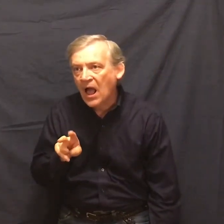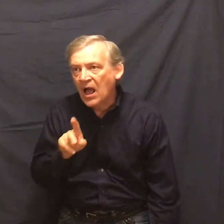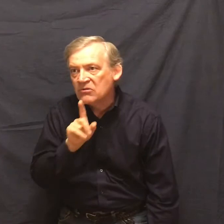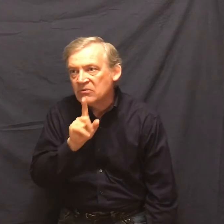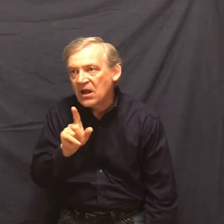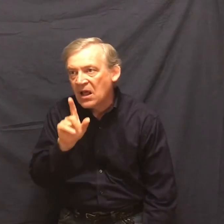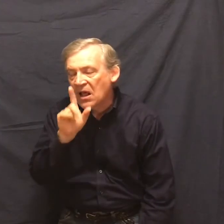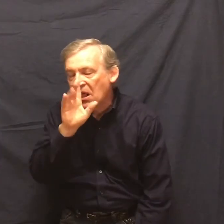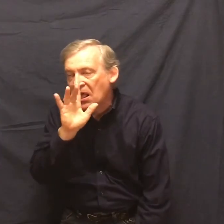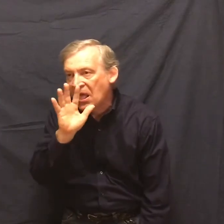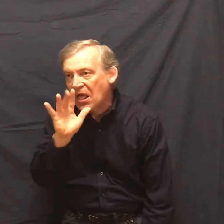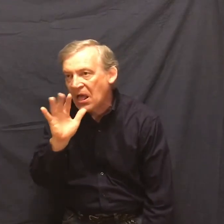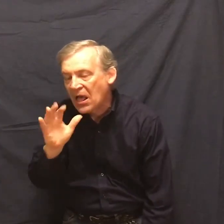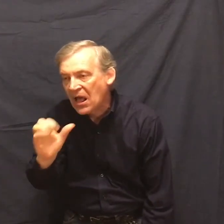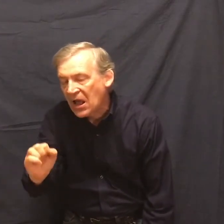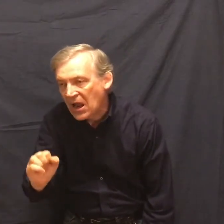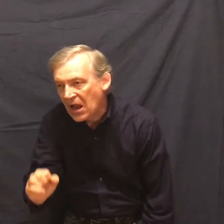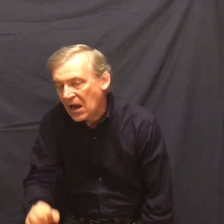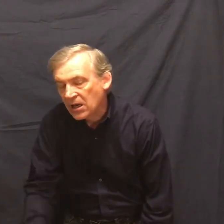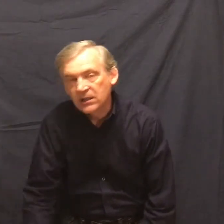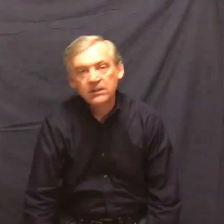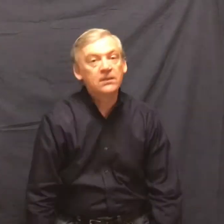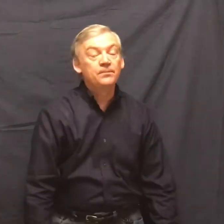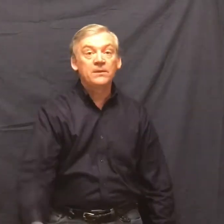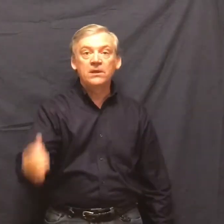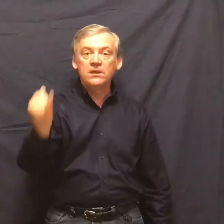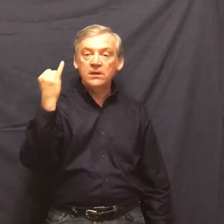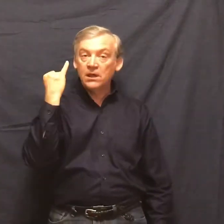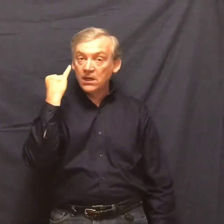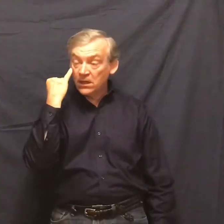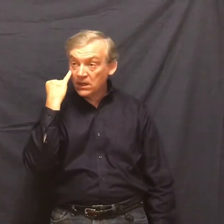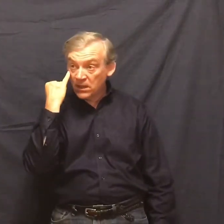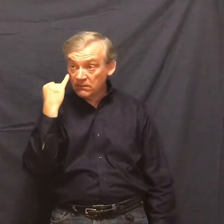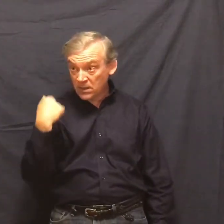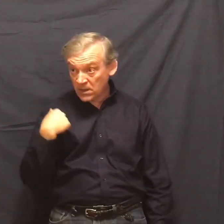George said, "If I see him, I'll pass the word you was looking for him."